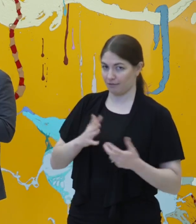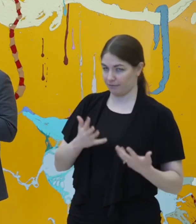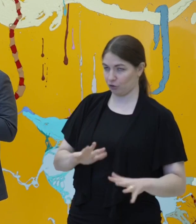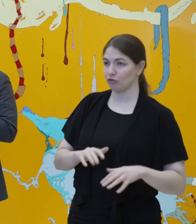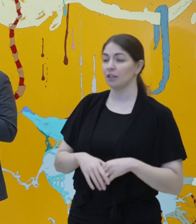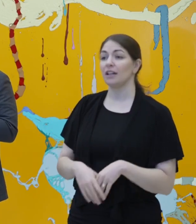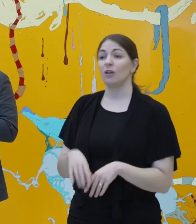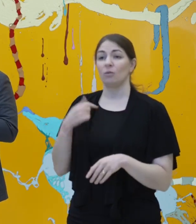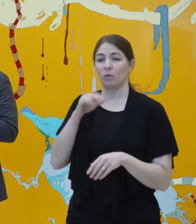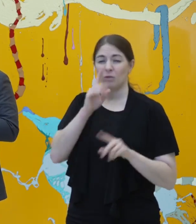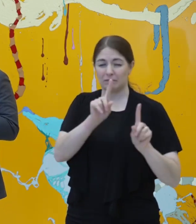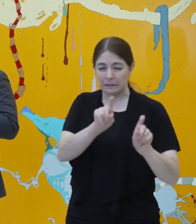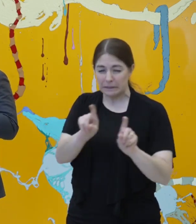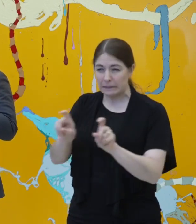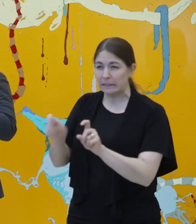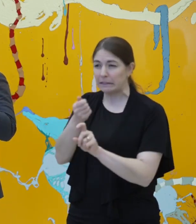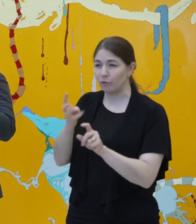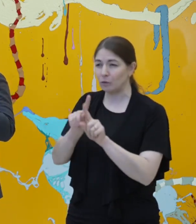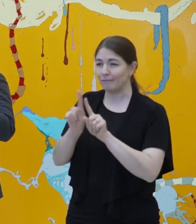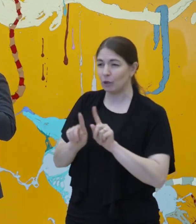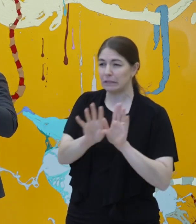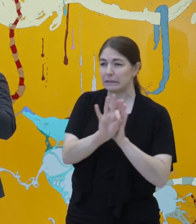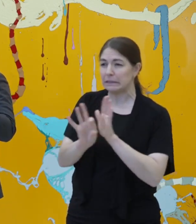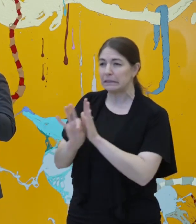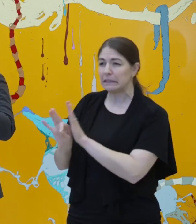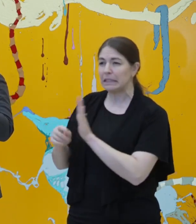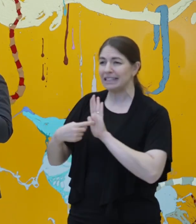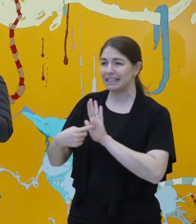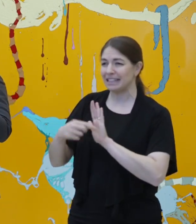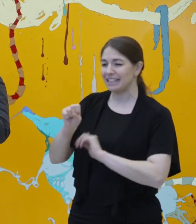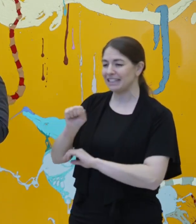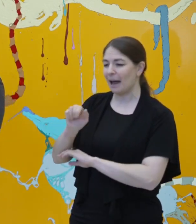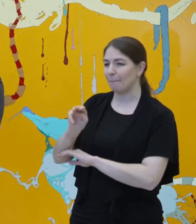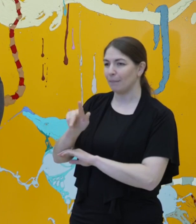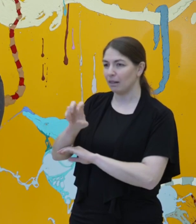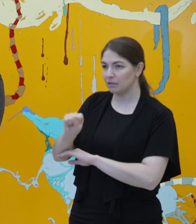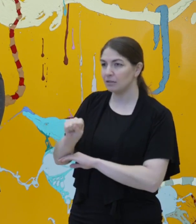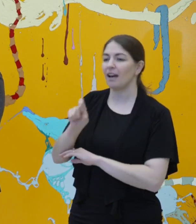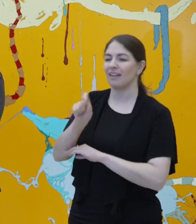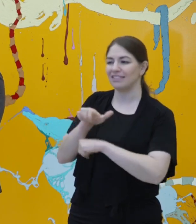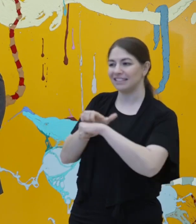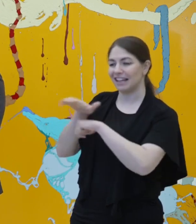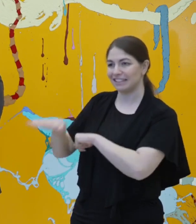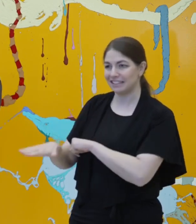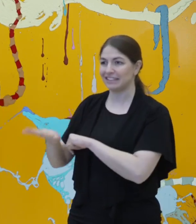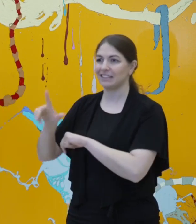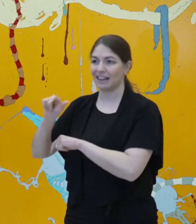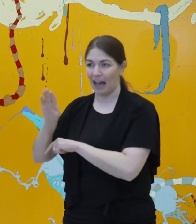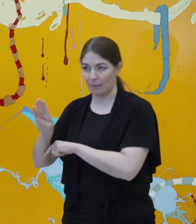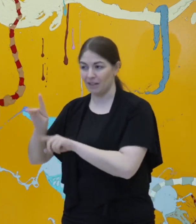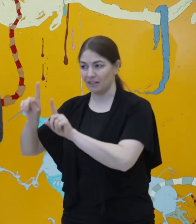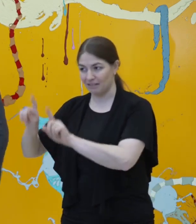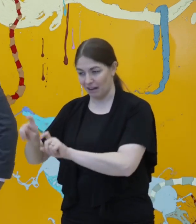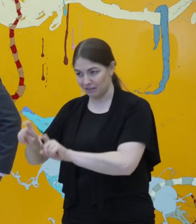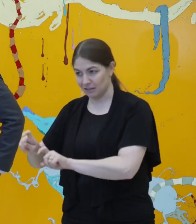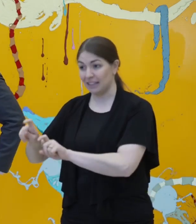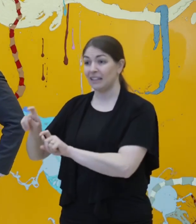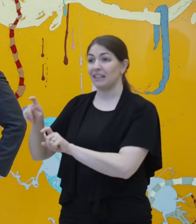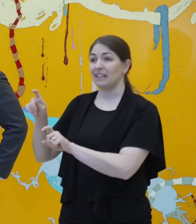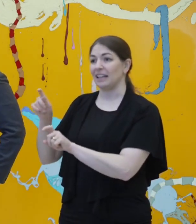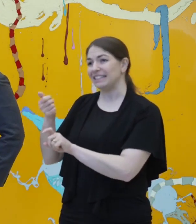multiple samples across the system. Those have to be sent to the lab, looked at the lab, and then 16 hours, if that test